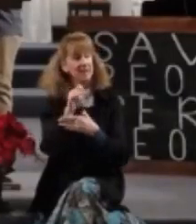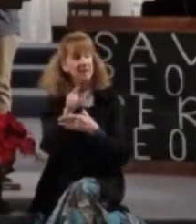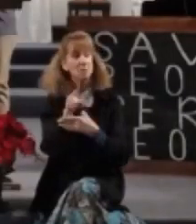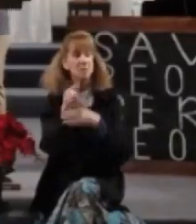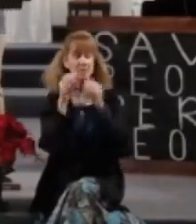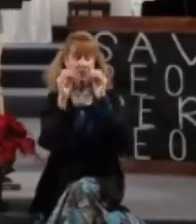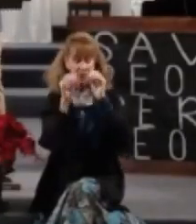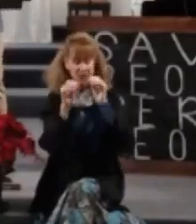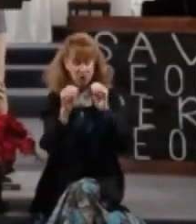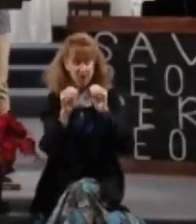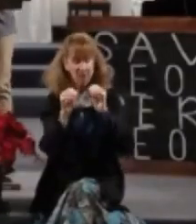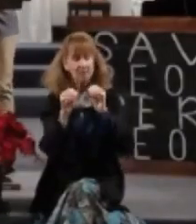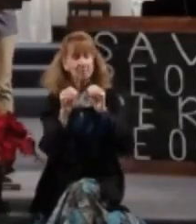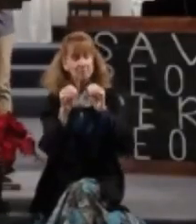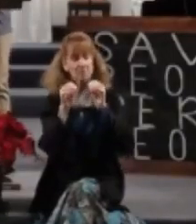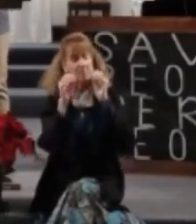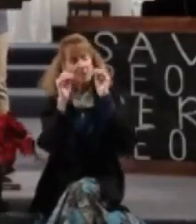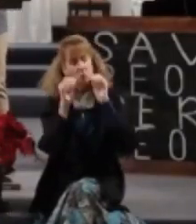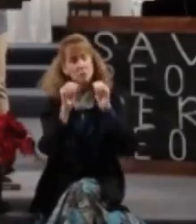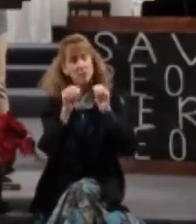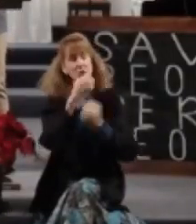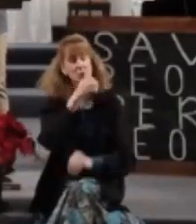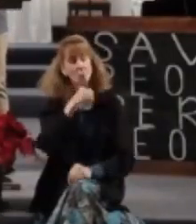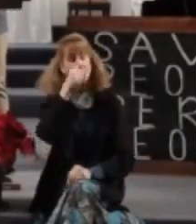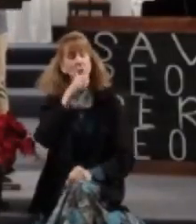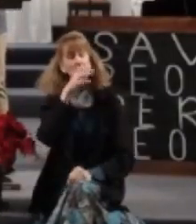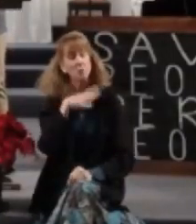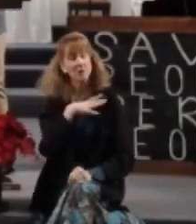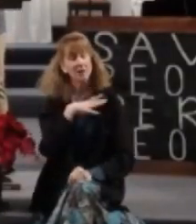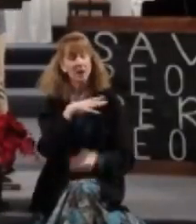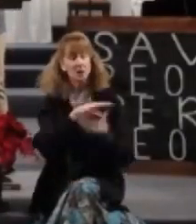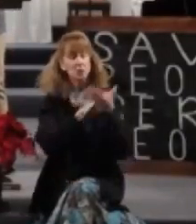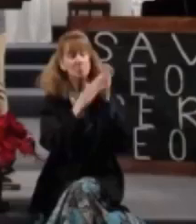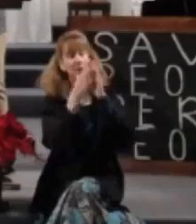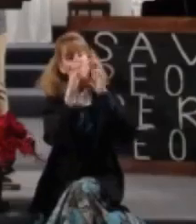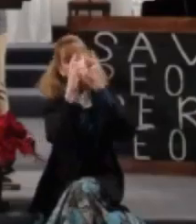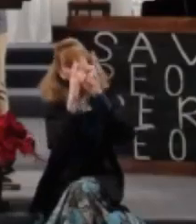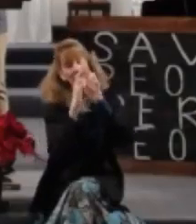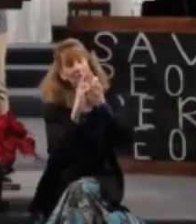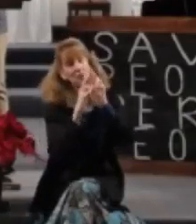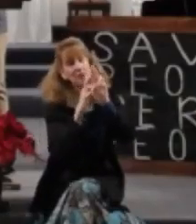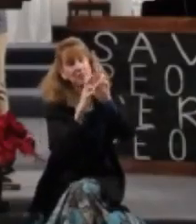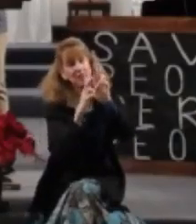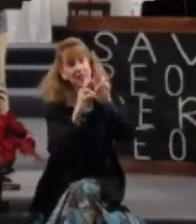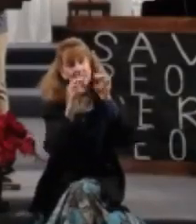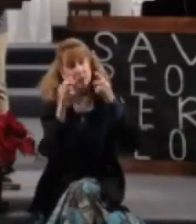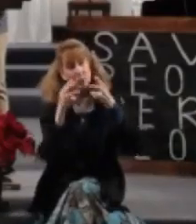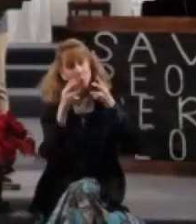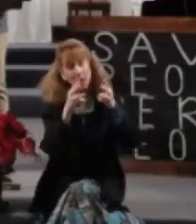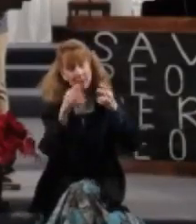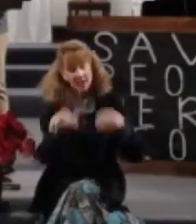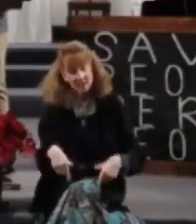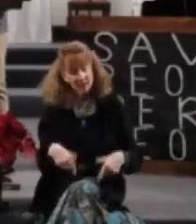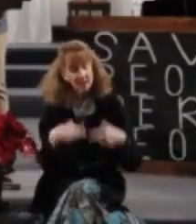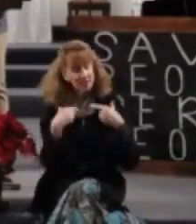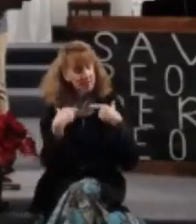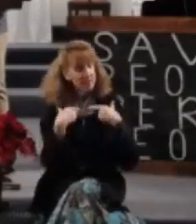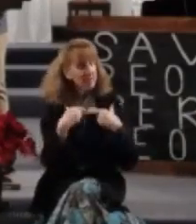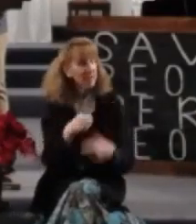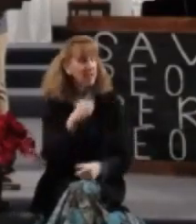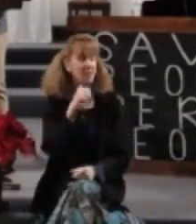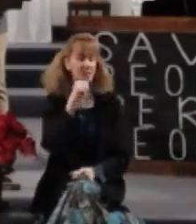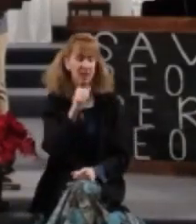he was instructed, likewise, teach the older women to be reverent in their way, in the way they live. Not